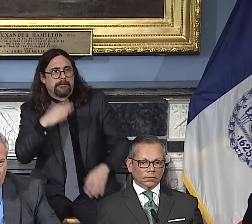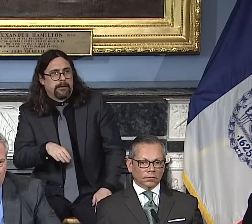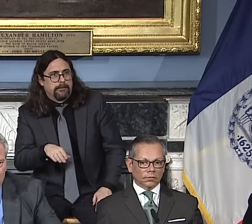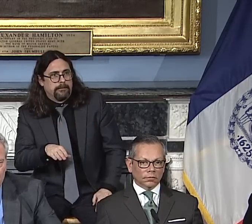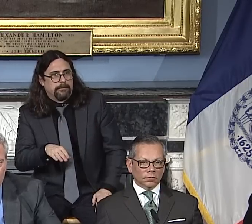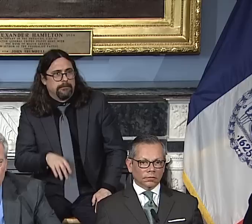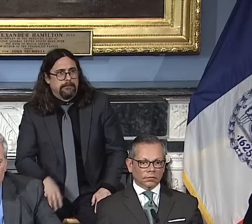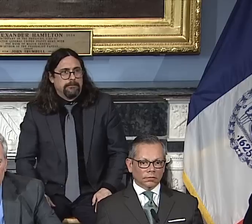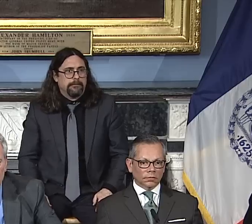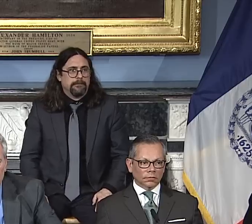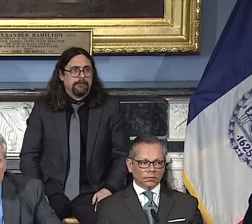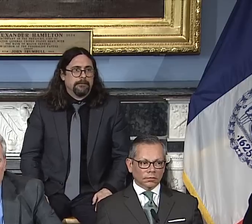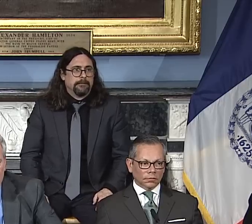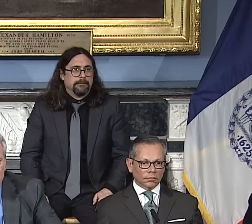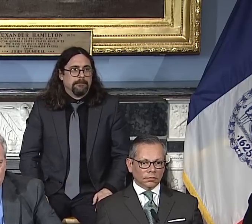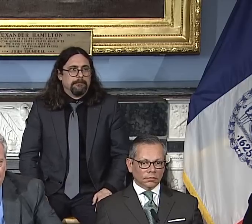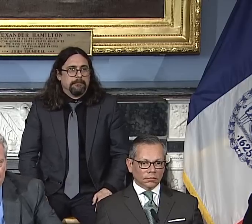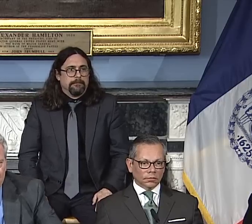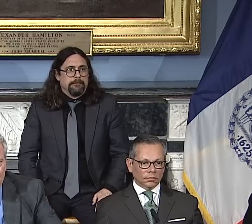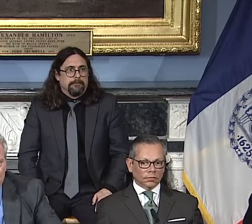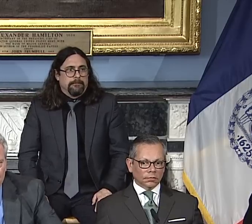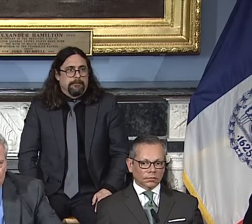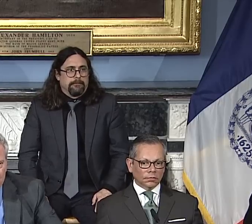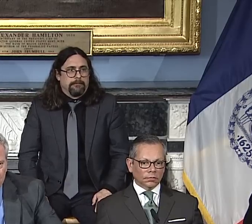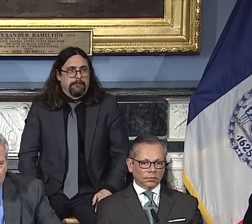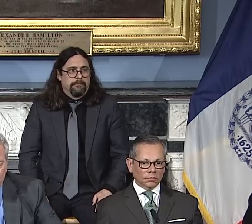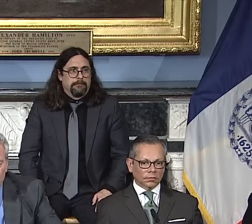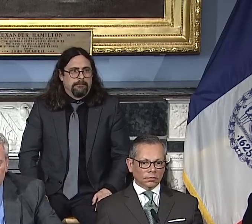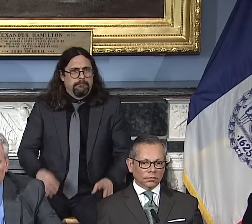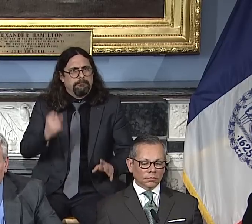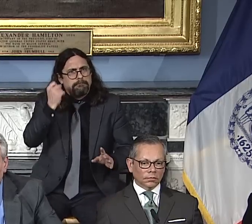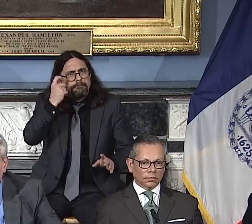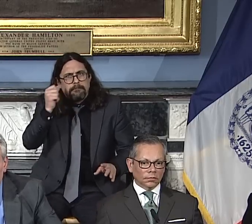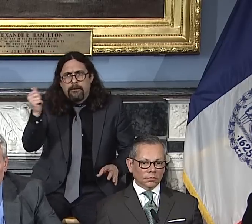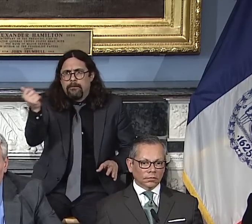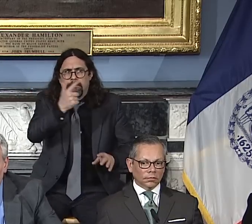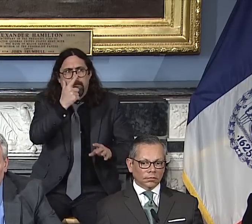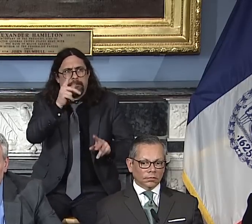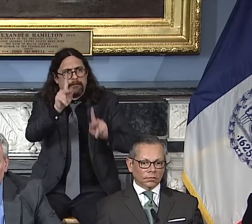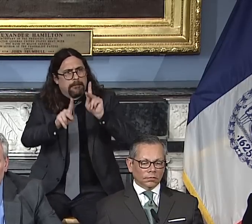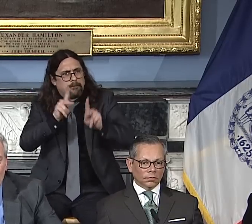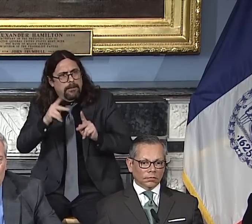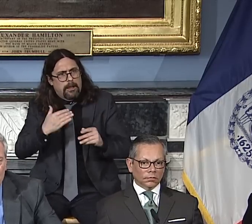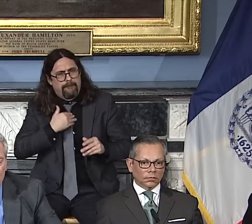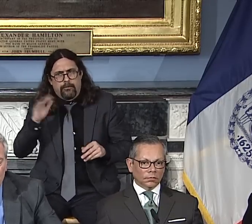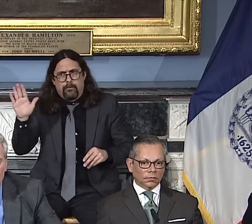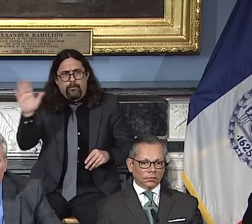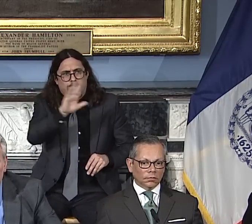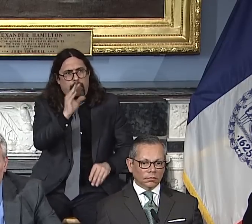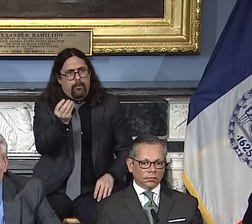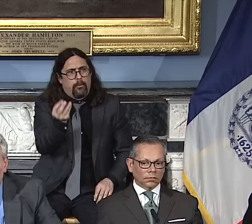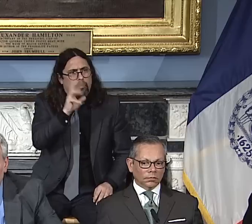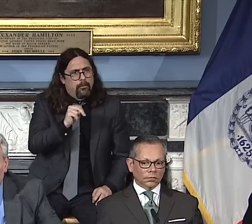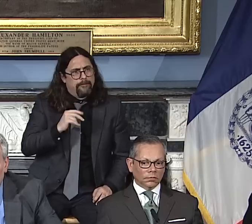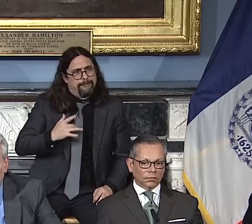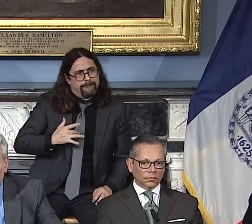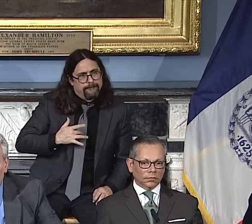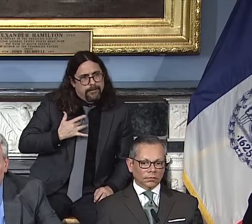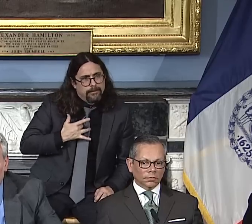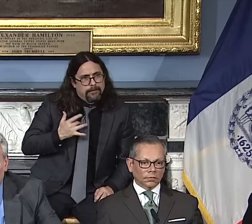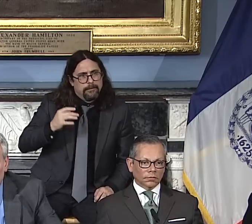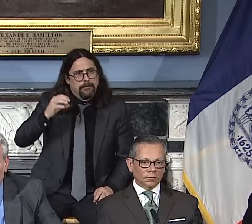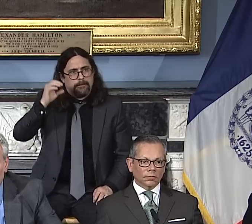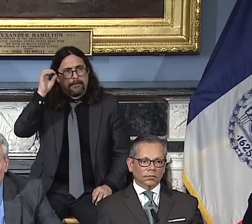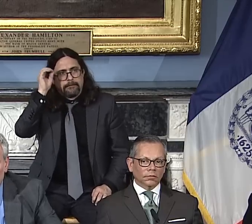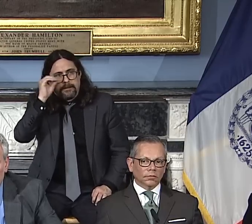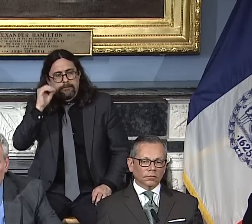Protecting our ability to do the most basic stuff is absolutely crucial here. And that's not going to happen if